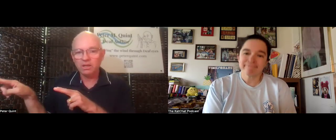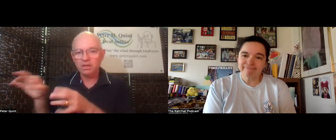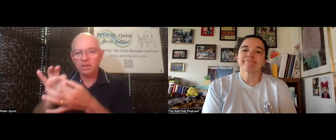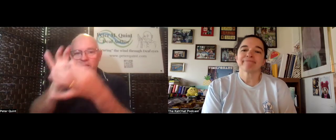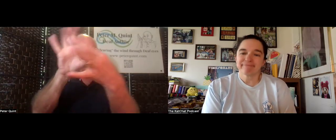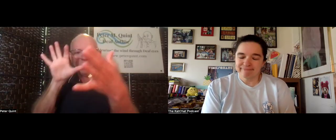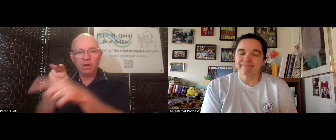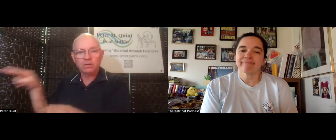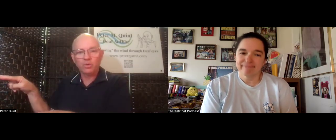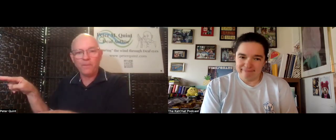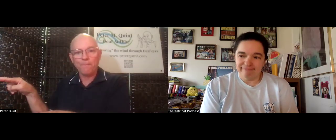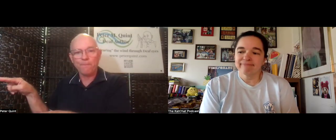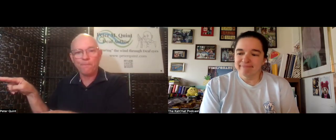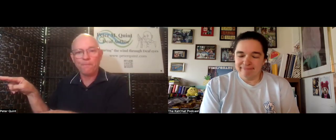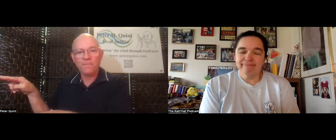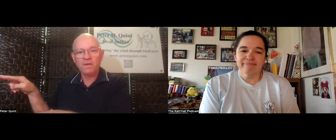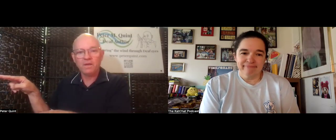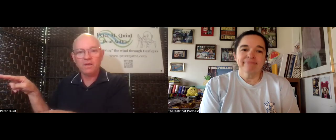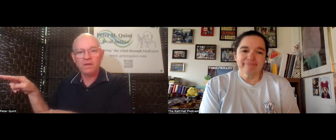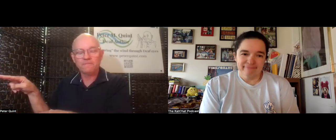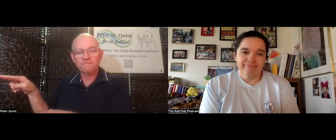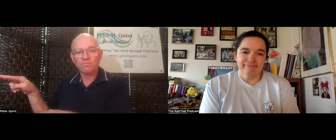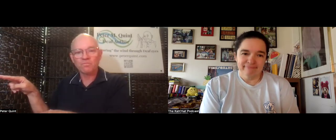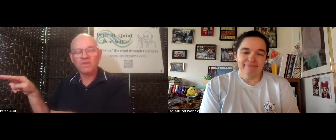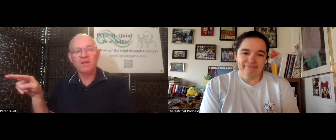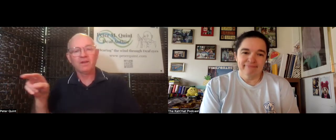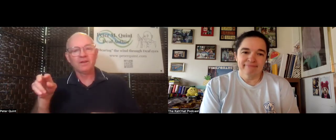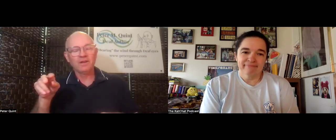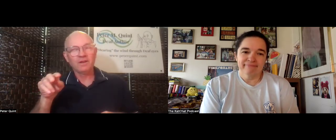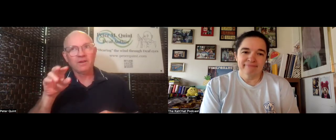would, but to him,